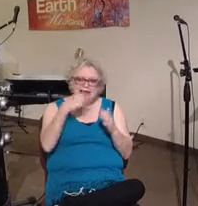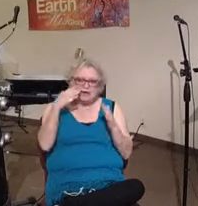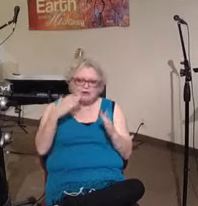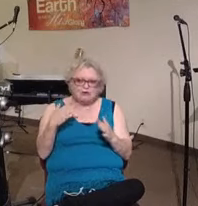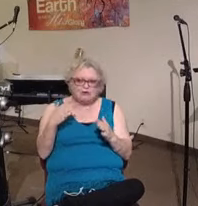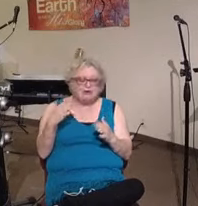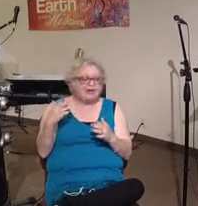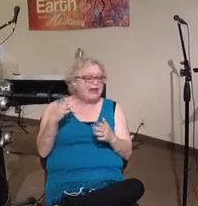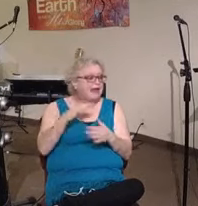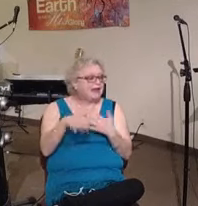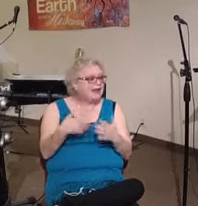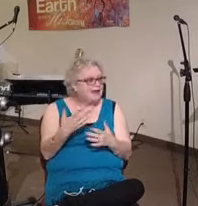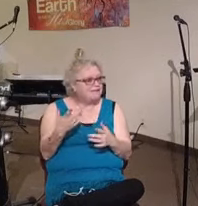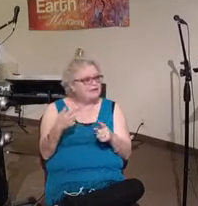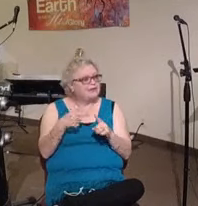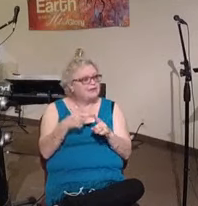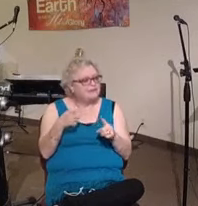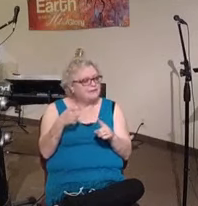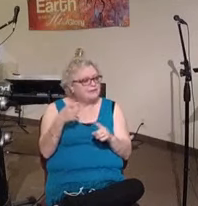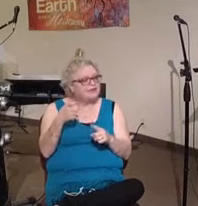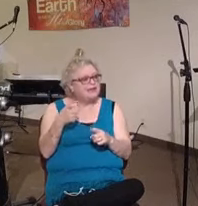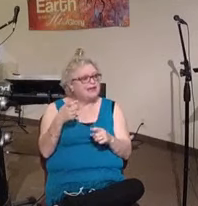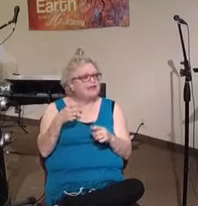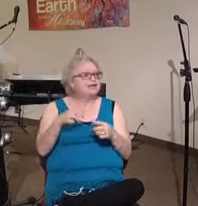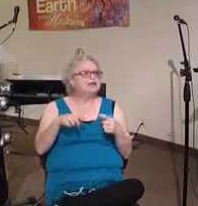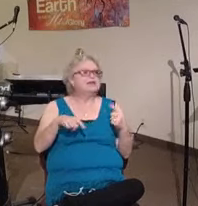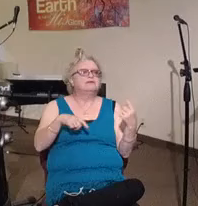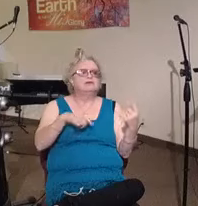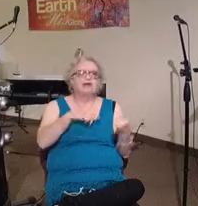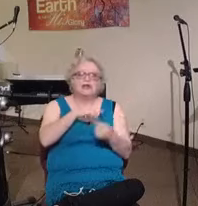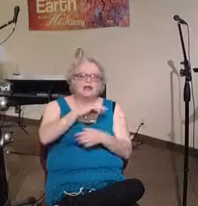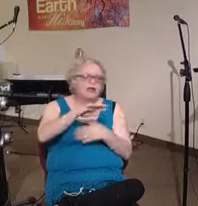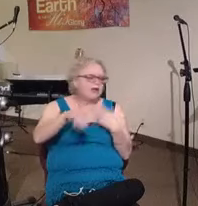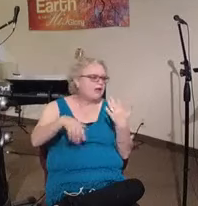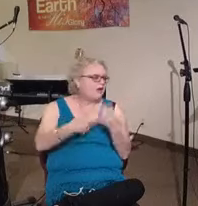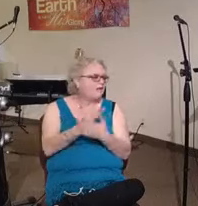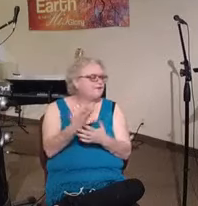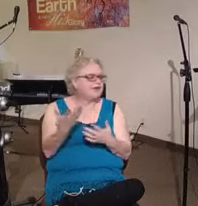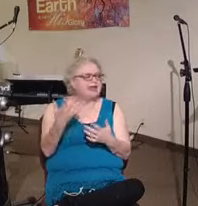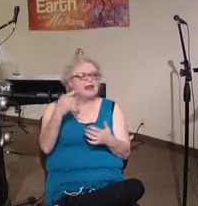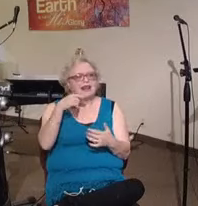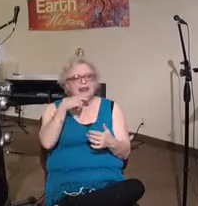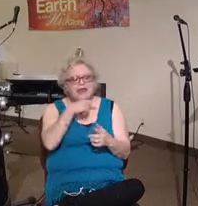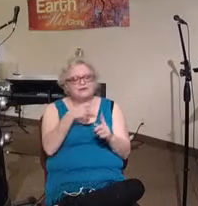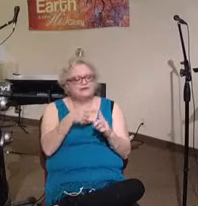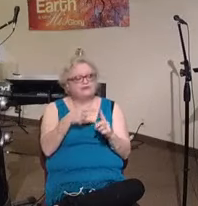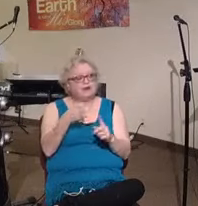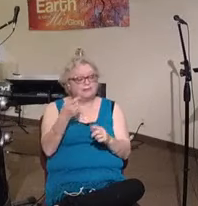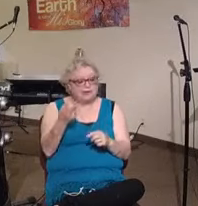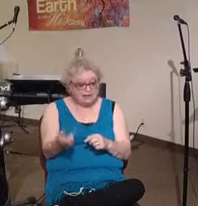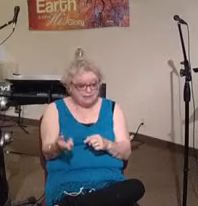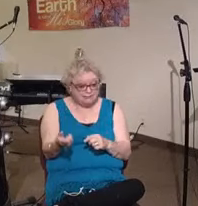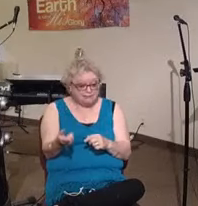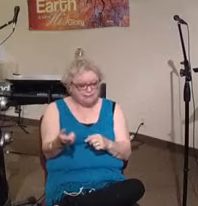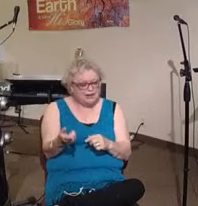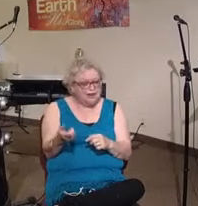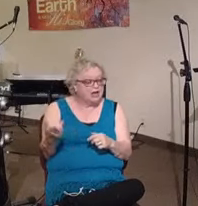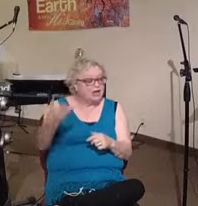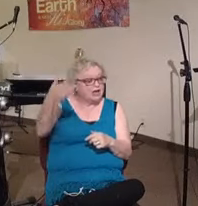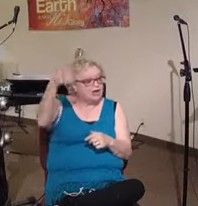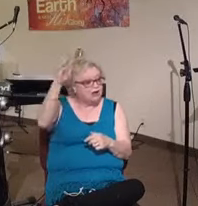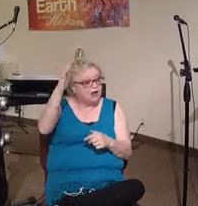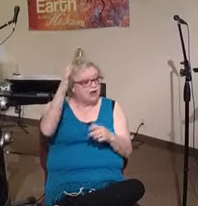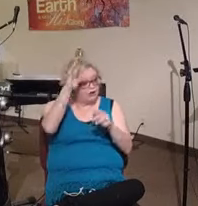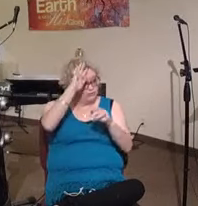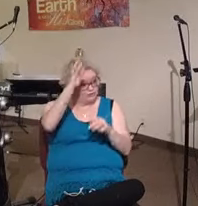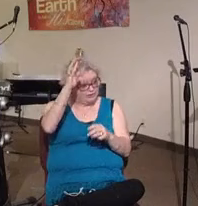and everything from that, he spins out of that. Everything, every lie comes from him. God